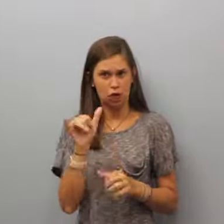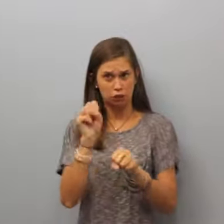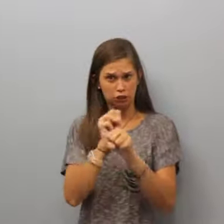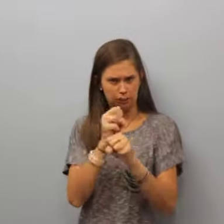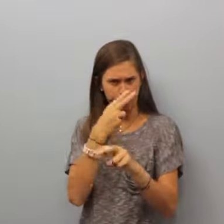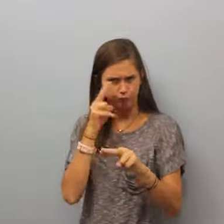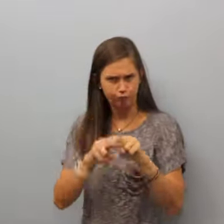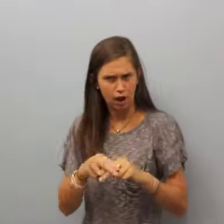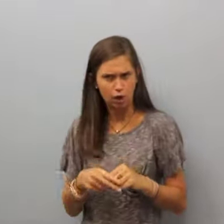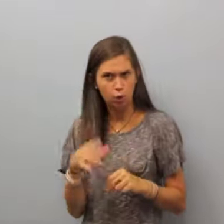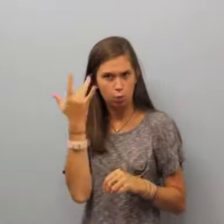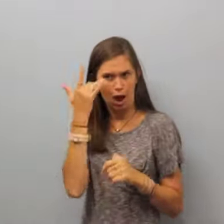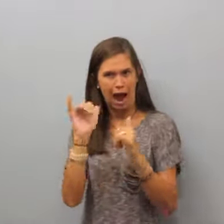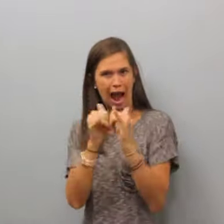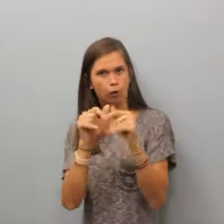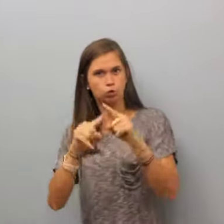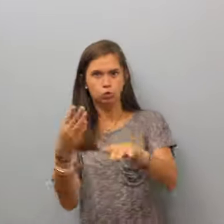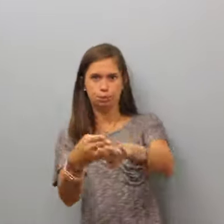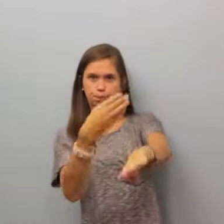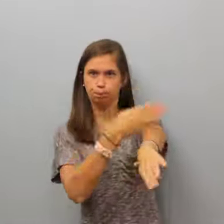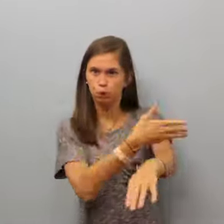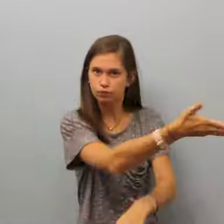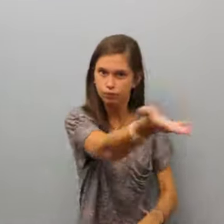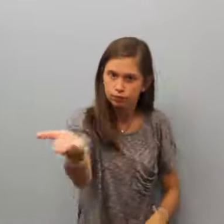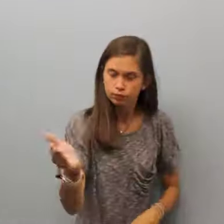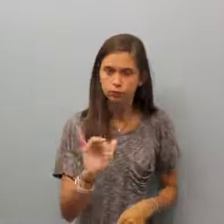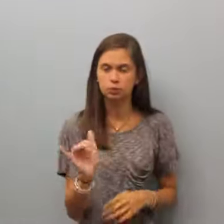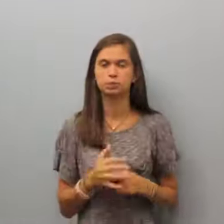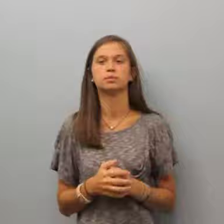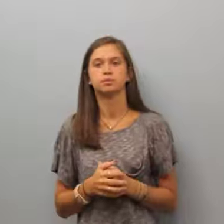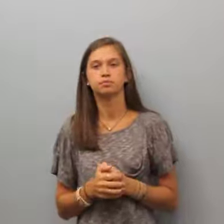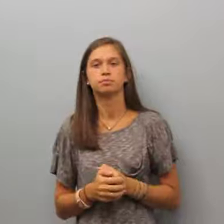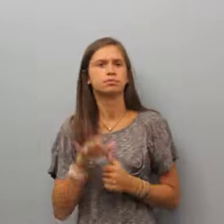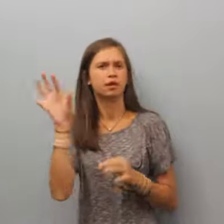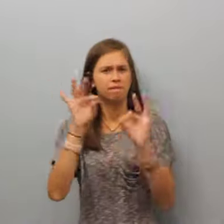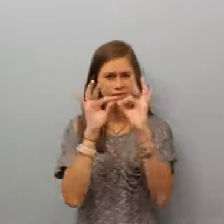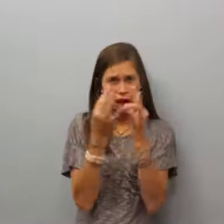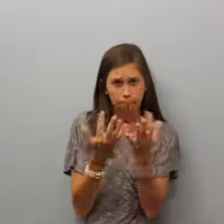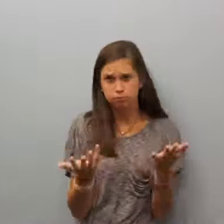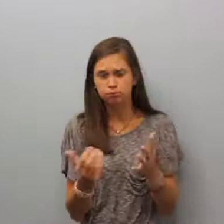outreach projects to tell people the importance of health and fitness.